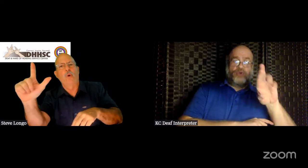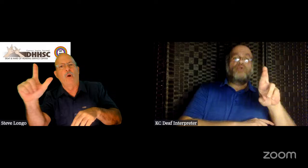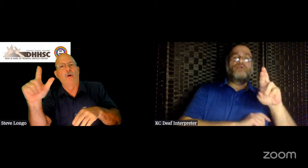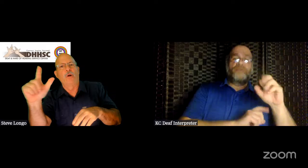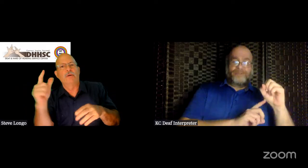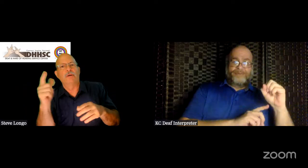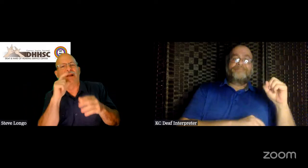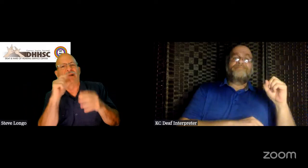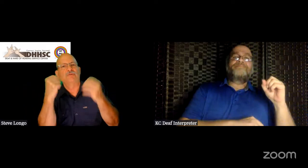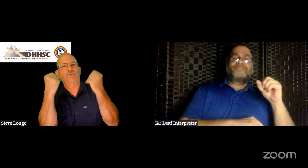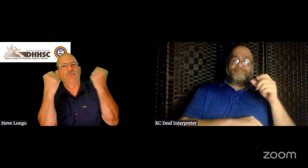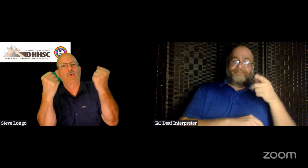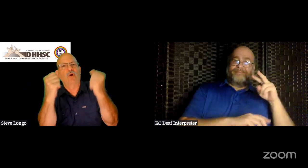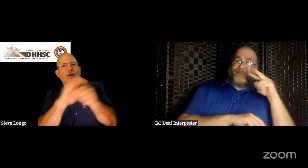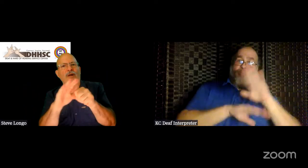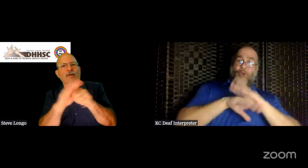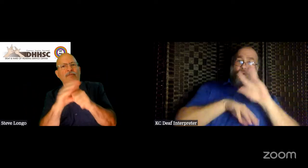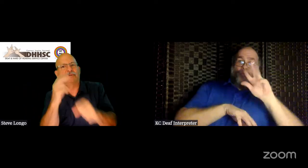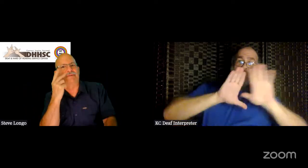the projector,